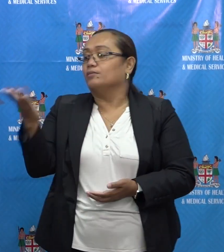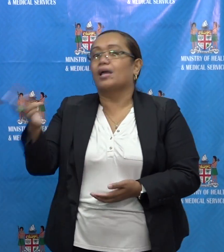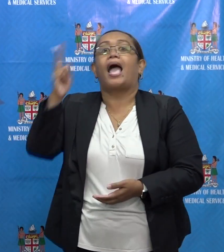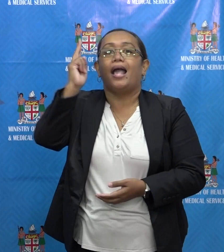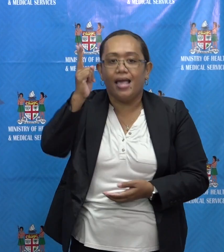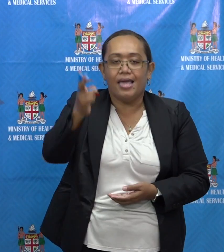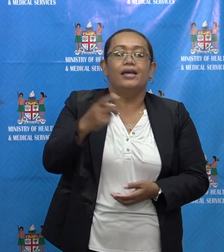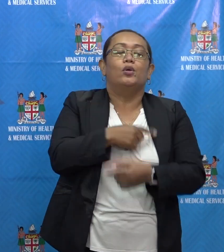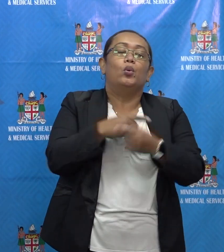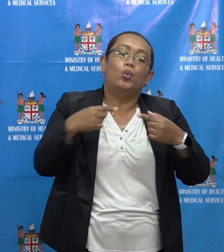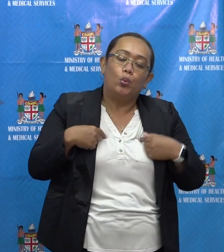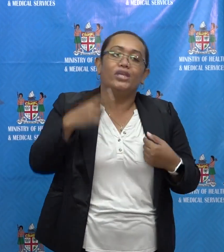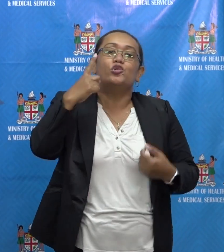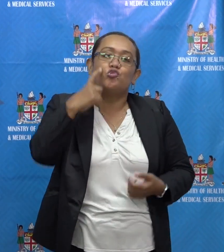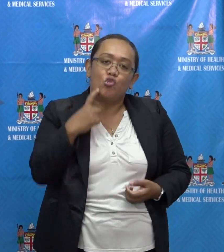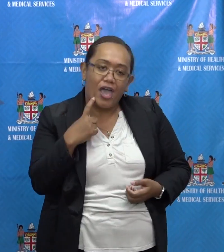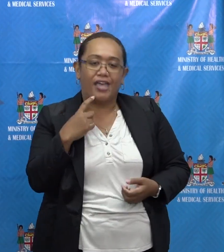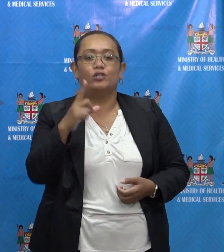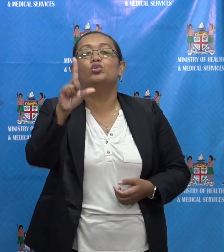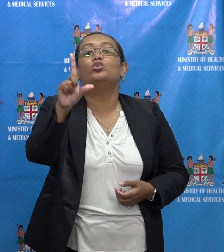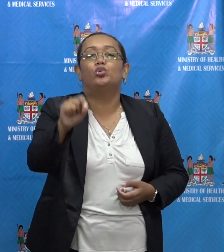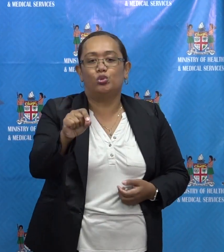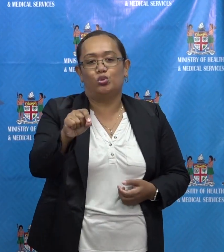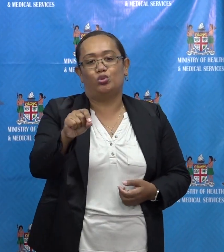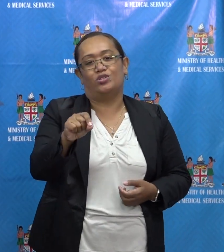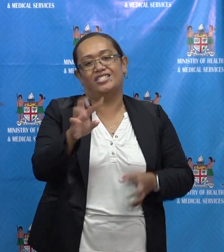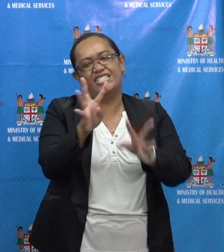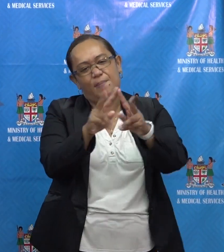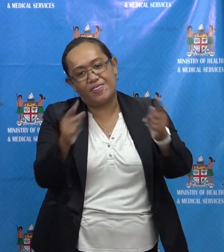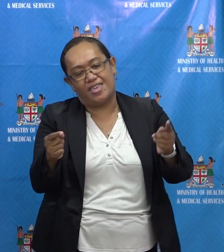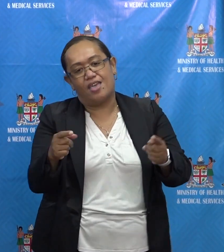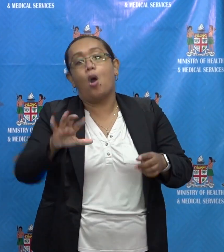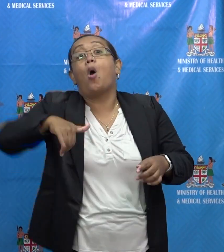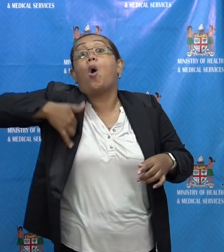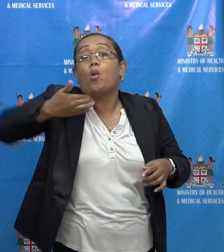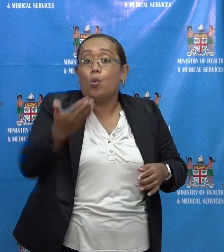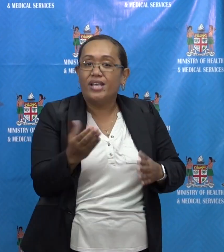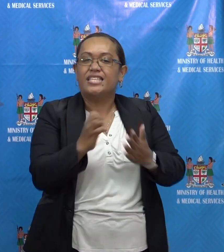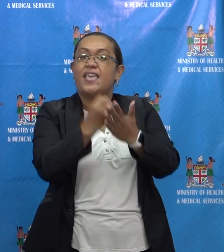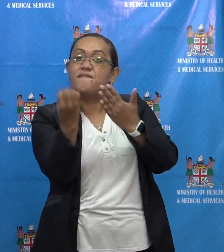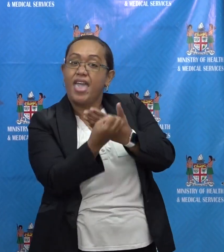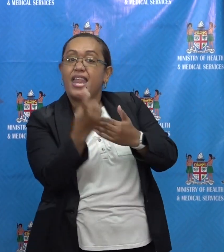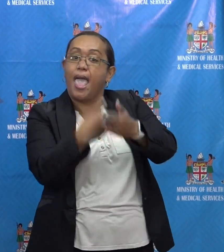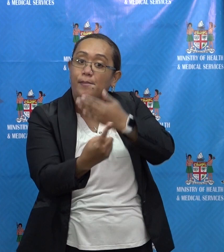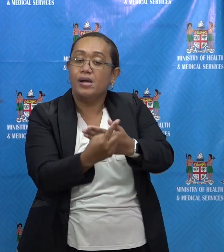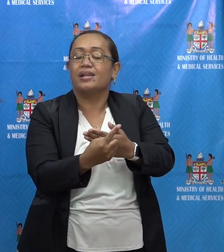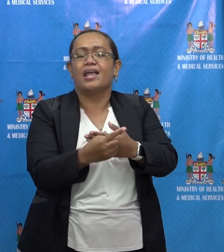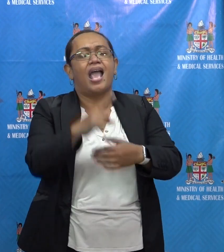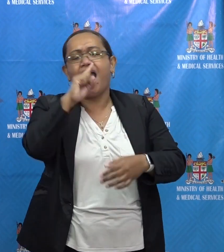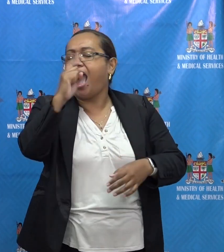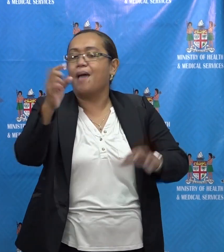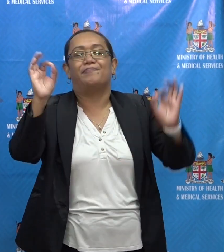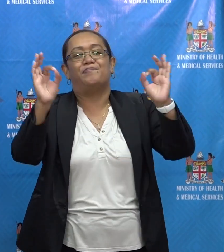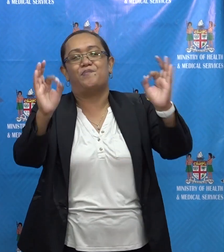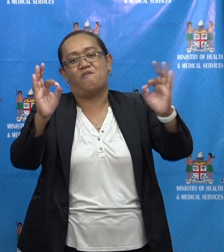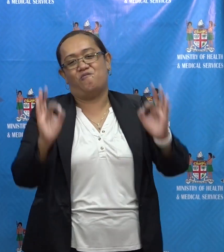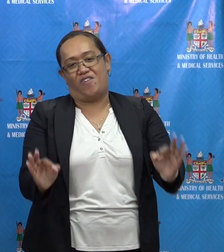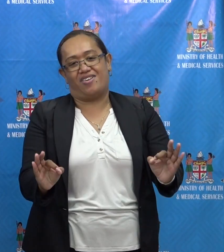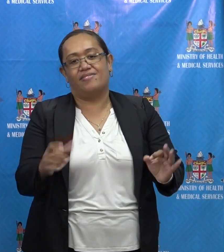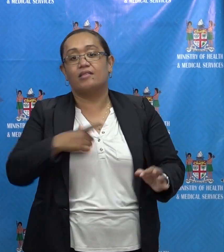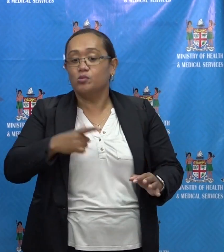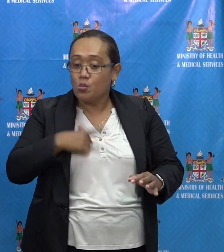as when you respond to acute events, you can't get it perfect first time around. We are hoping that with everybody at home